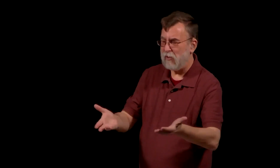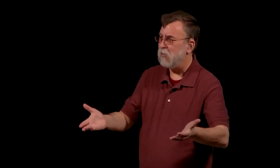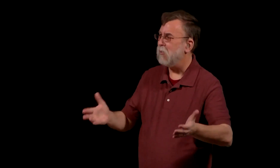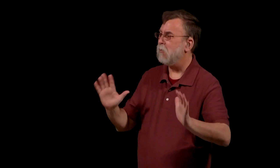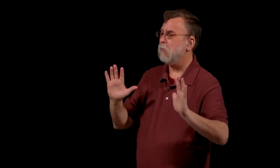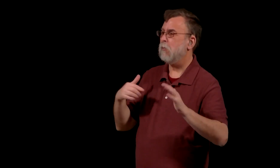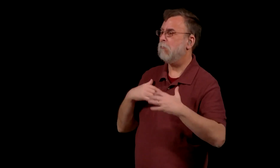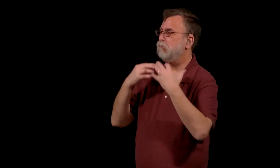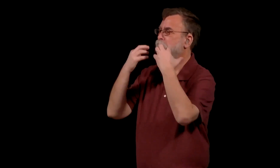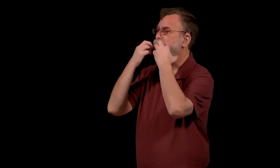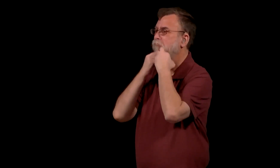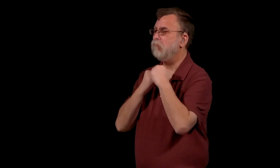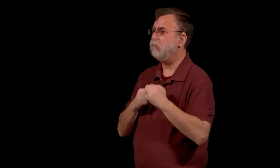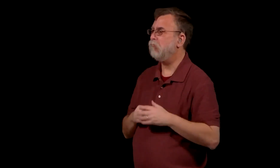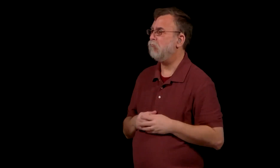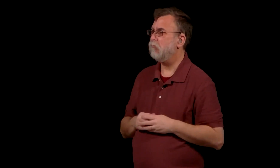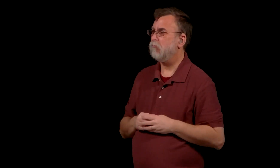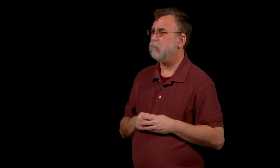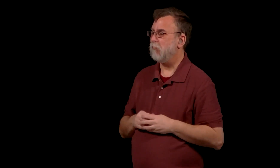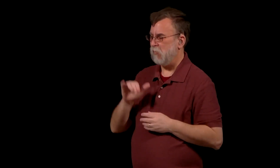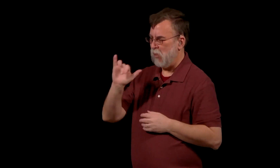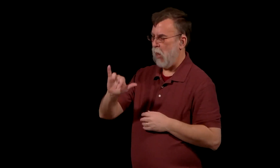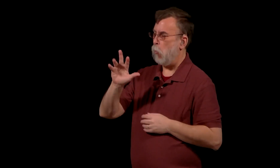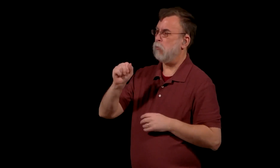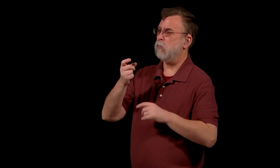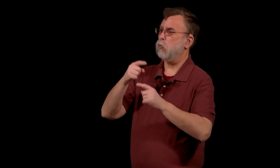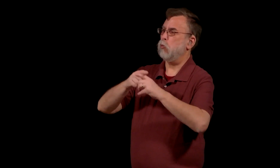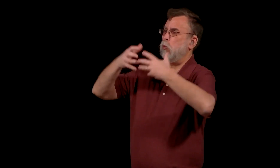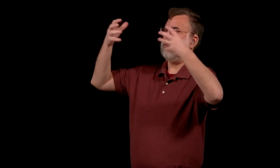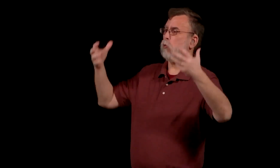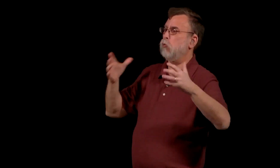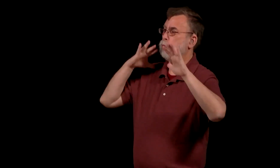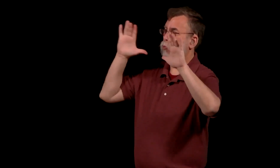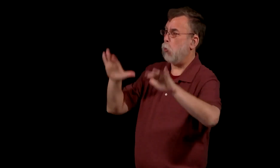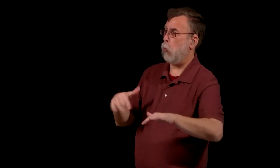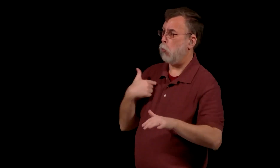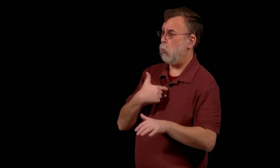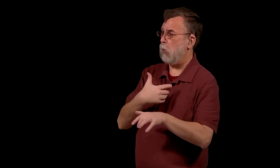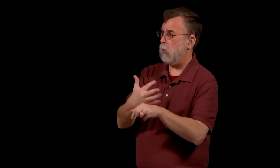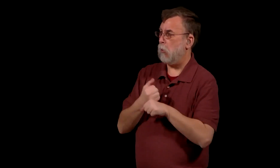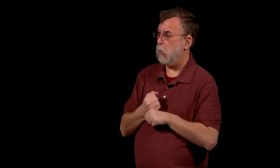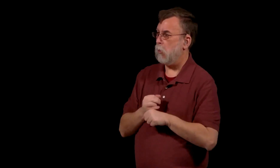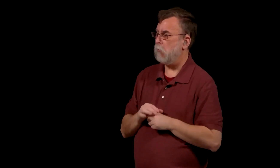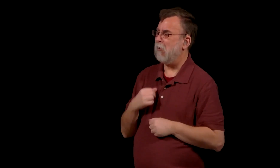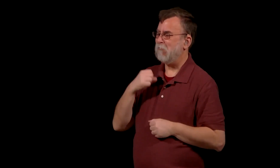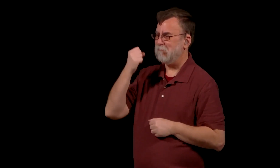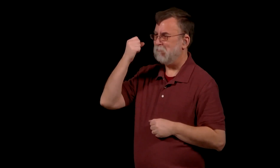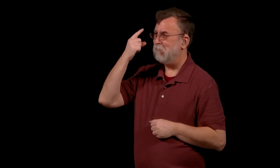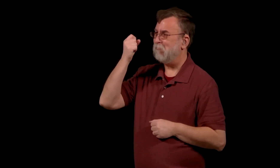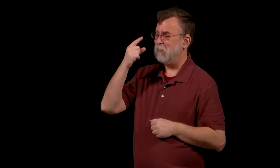Damage that's been done with the floods, but you know, we know you cherish us so much. And the